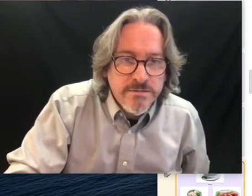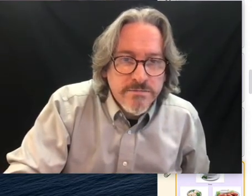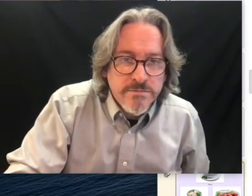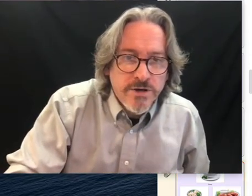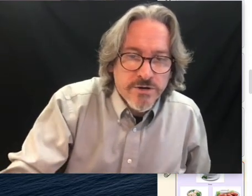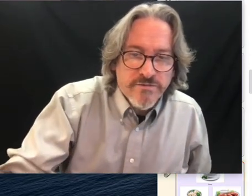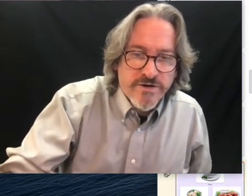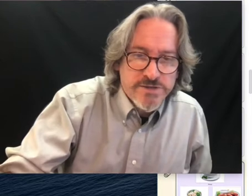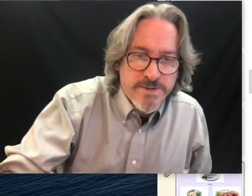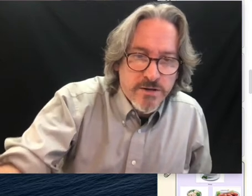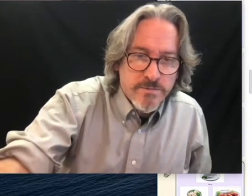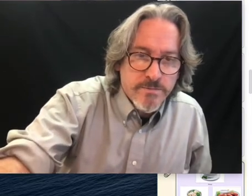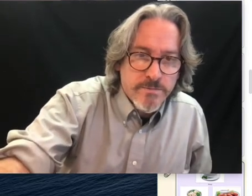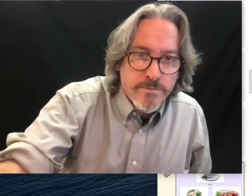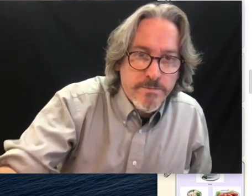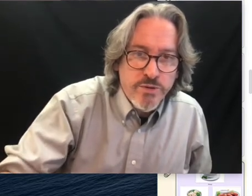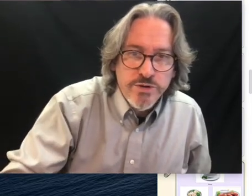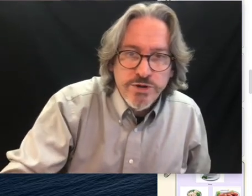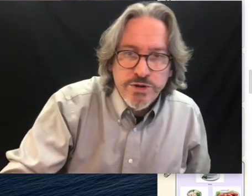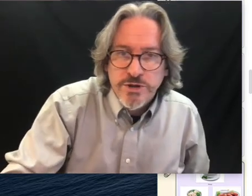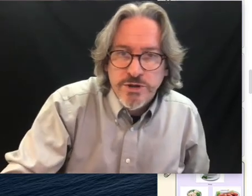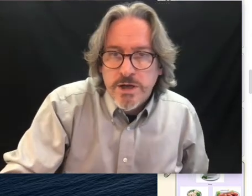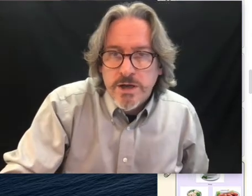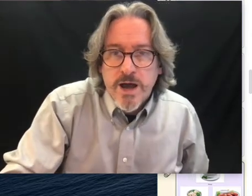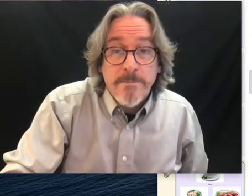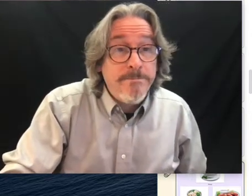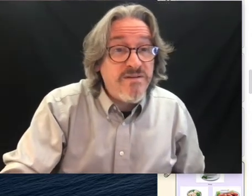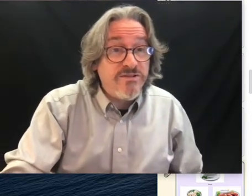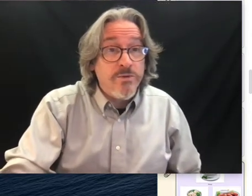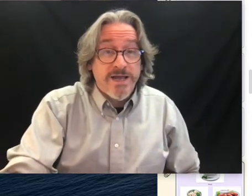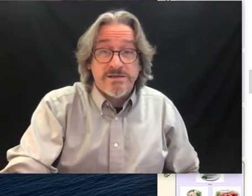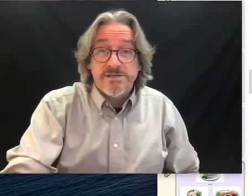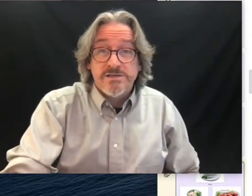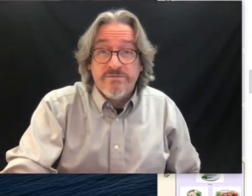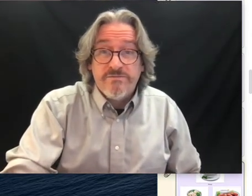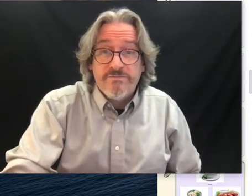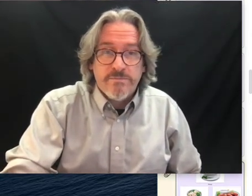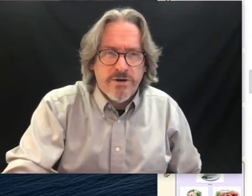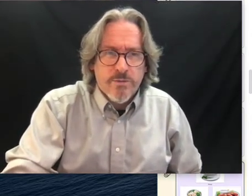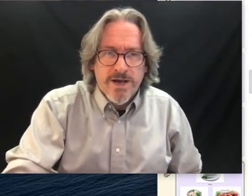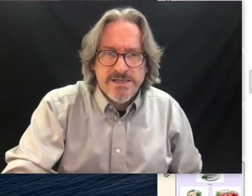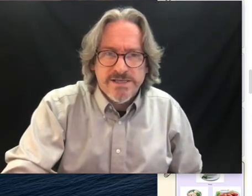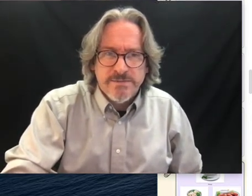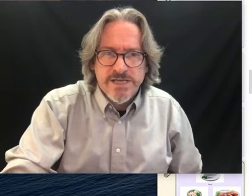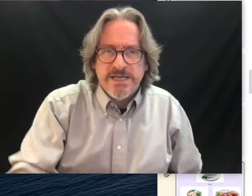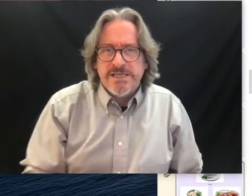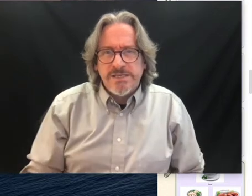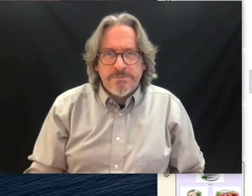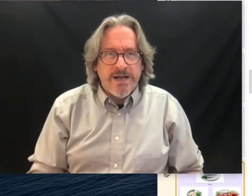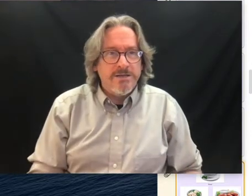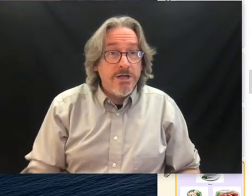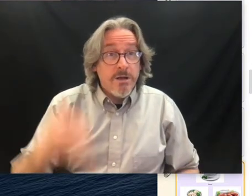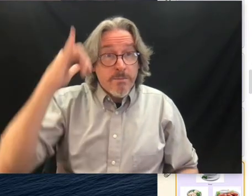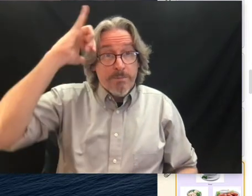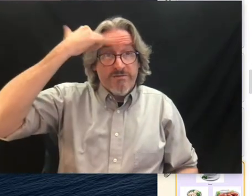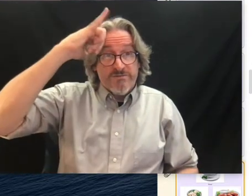Wonton, you're going to fingerspell. Boosh. Buffalo wings. I don't know why it's on the same slide as this,